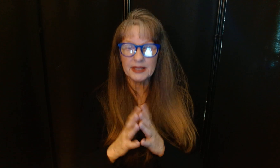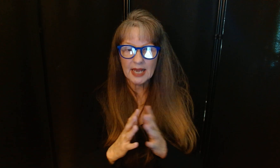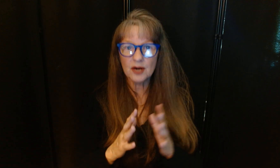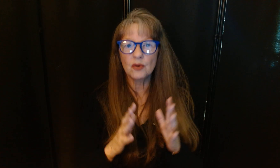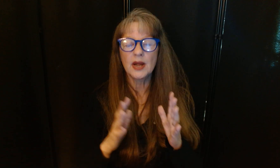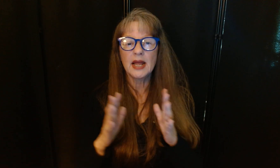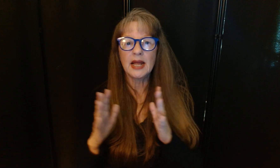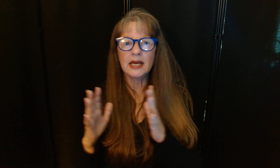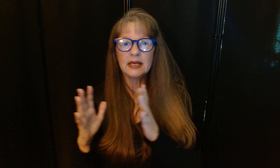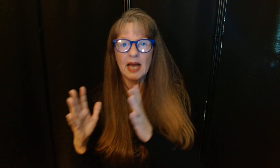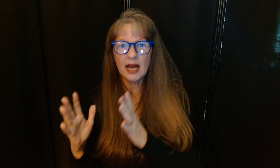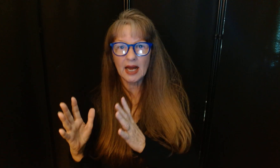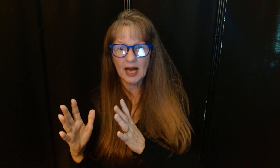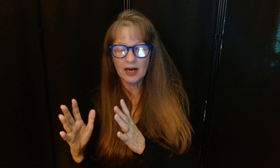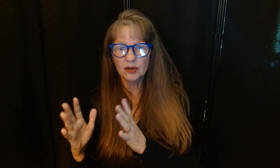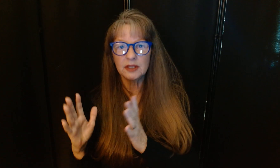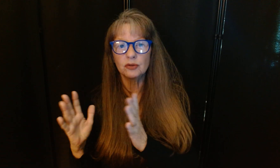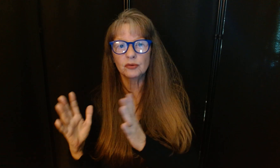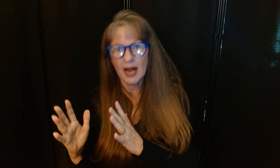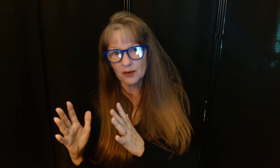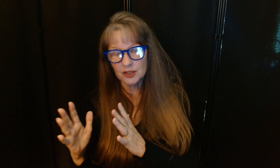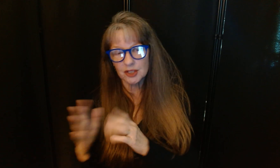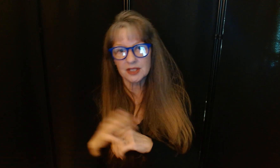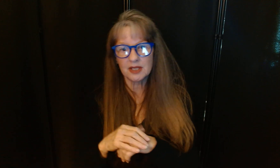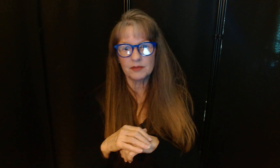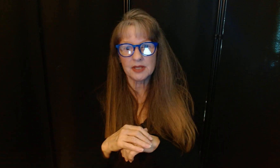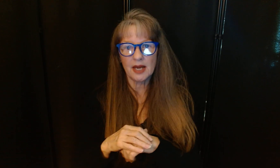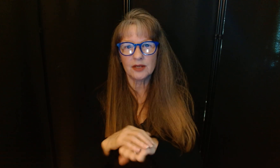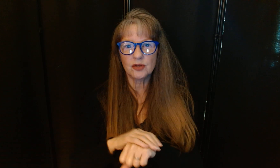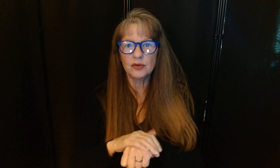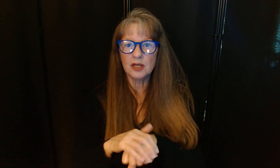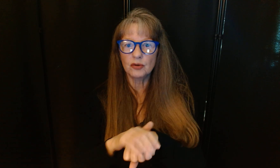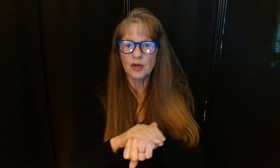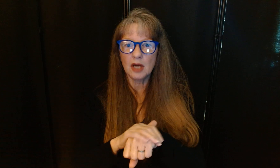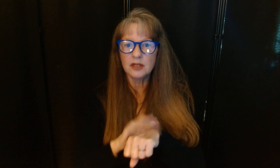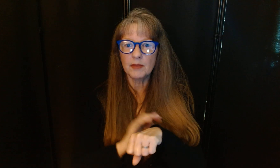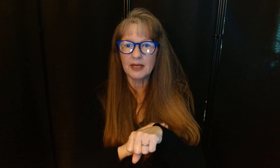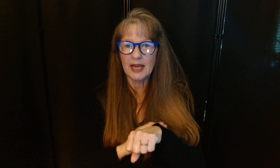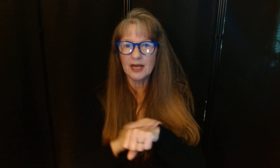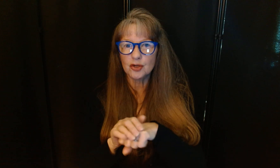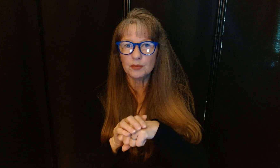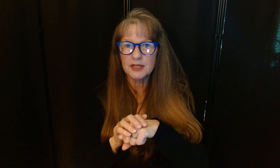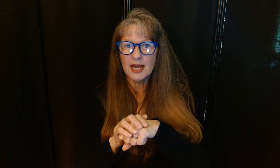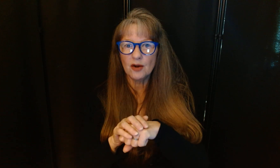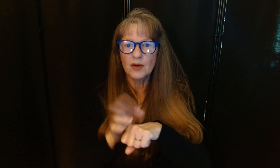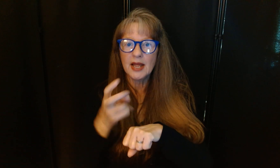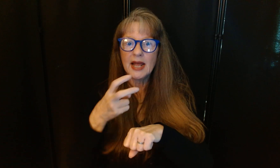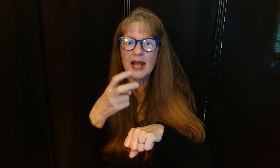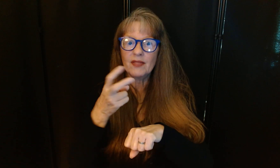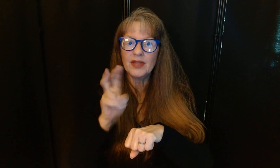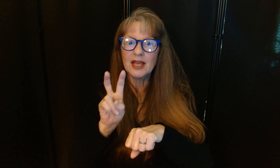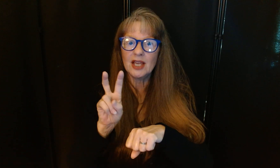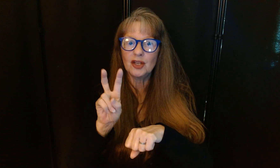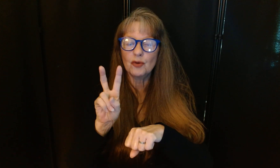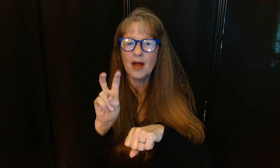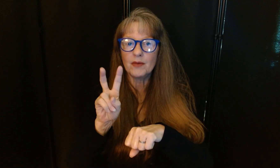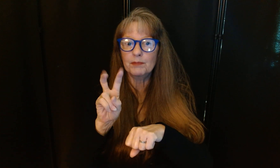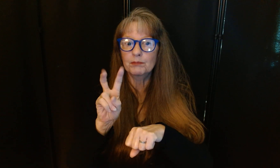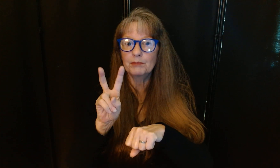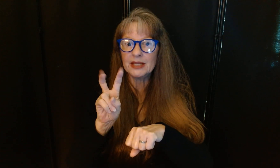potato and Ireland or Irish is the same sign. So you take your non-dominant hand as your potato, and then you have a bit